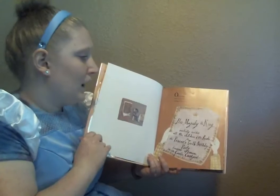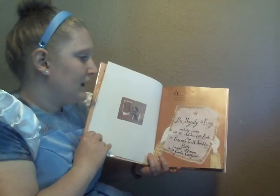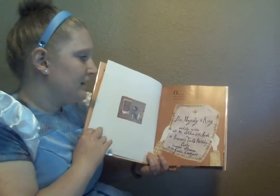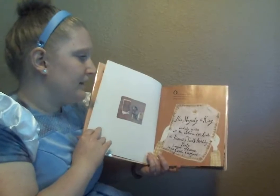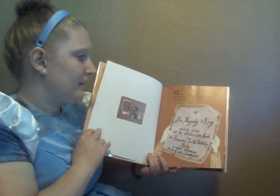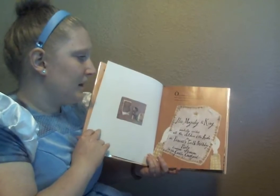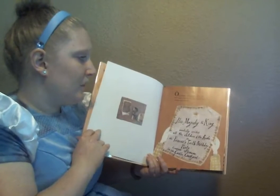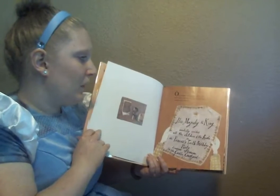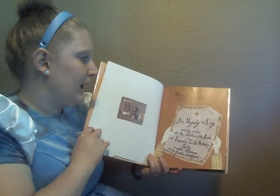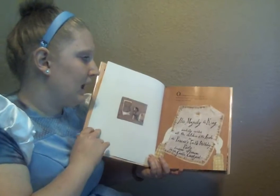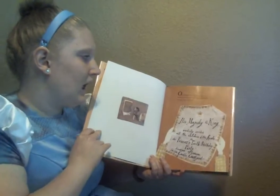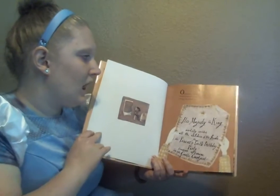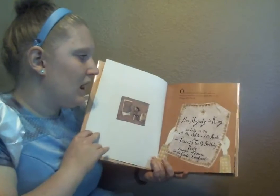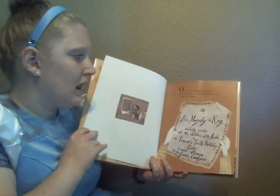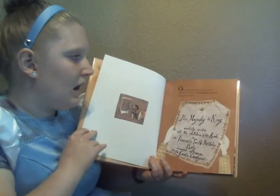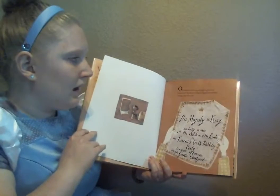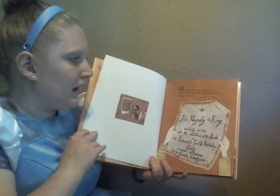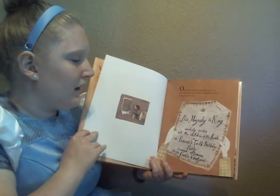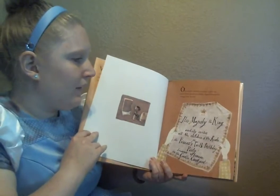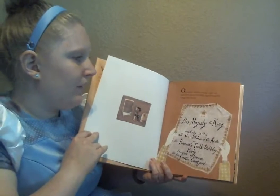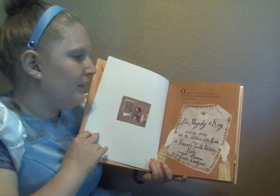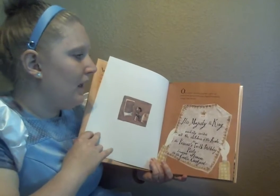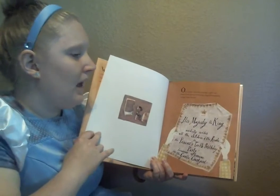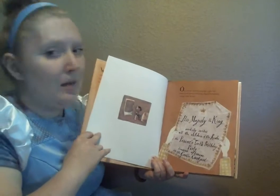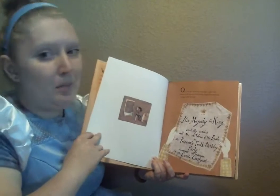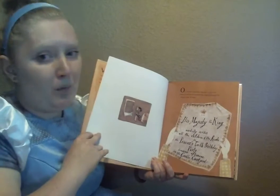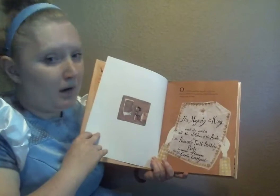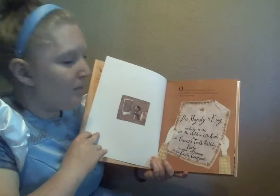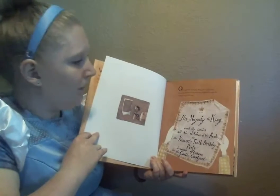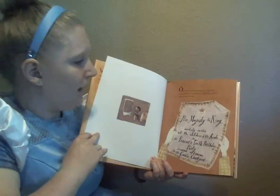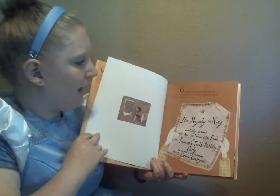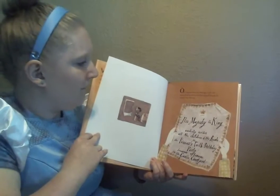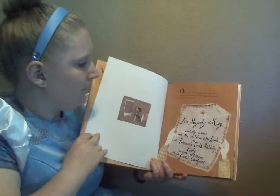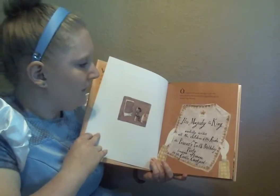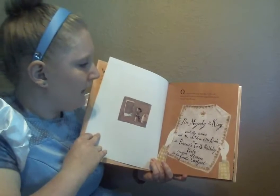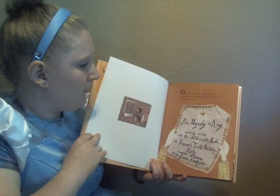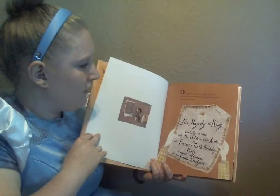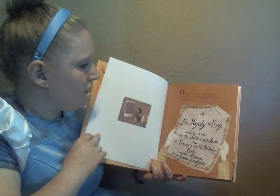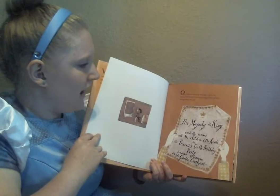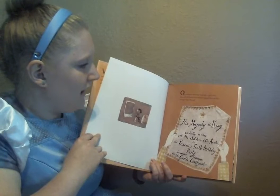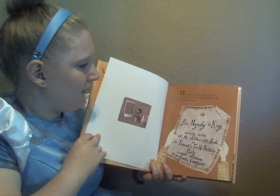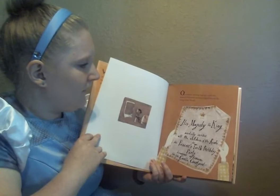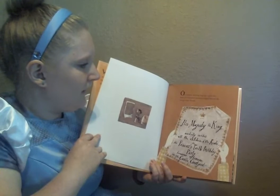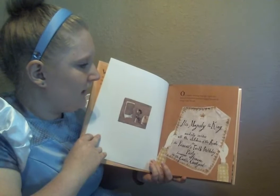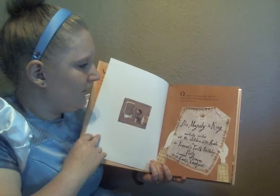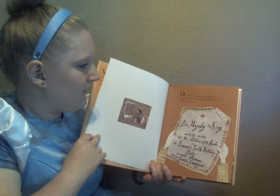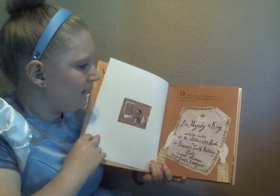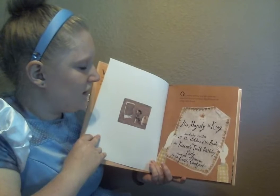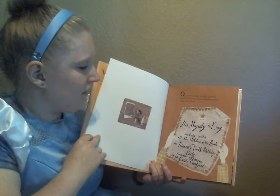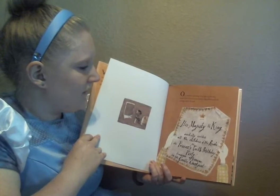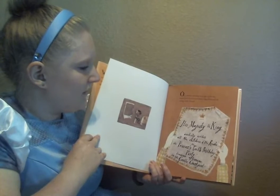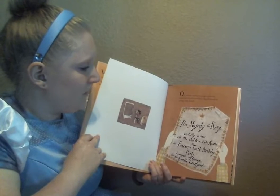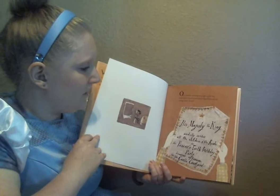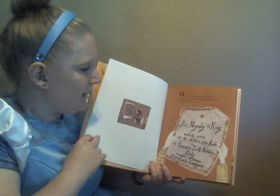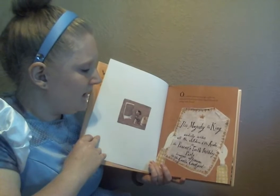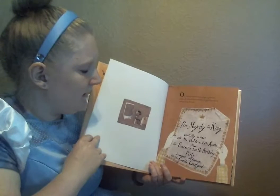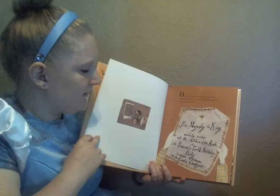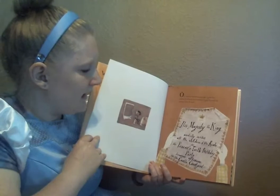One summer morning, long ago, a poor boy named Jack found an invitation slipped beneath his